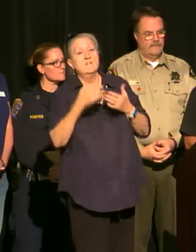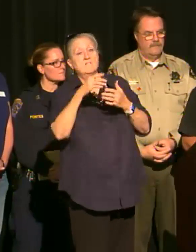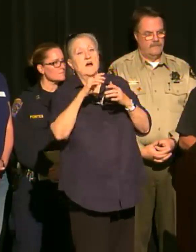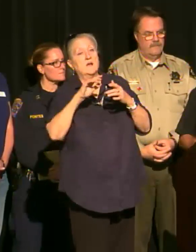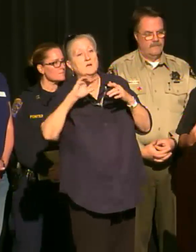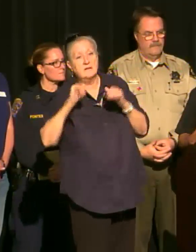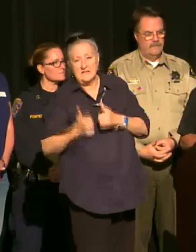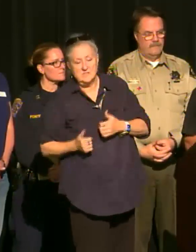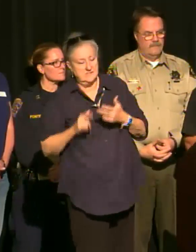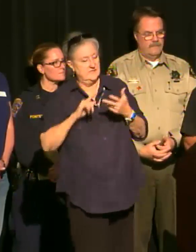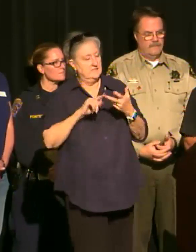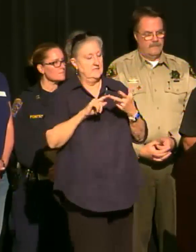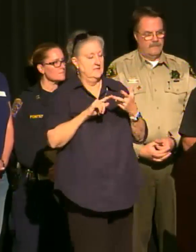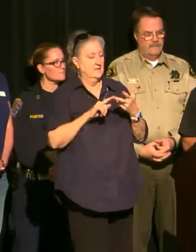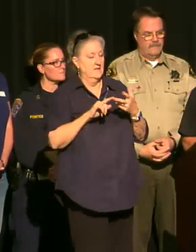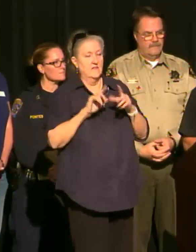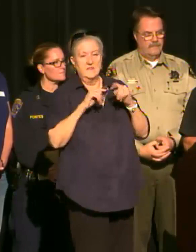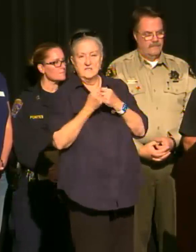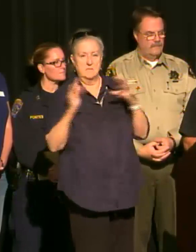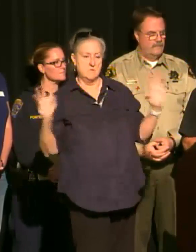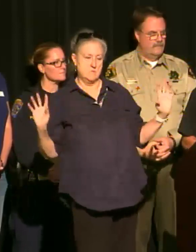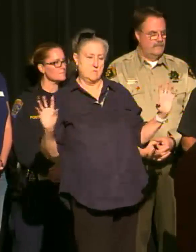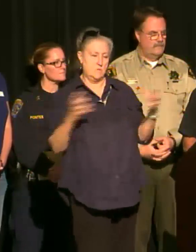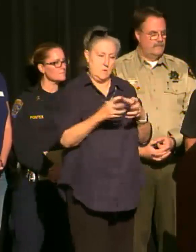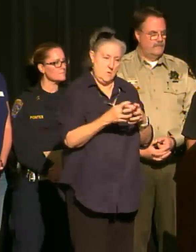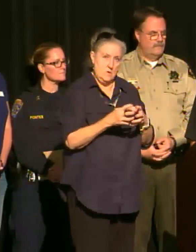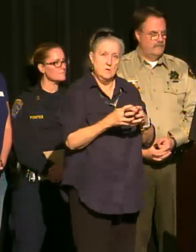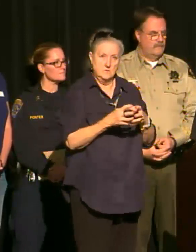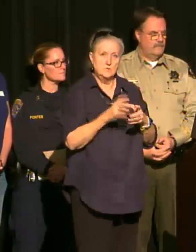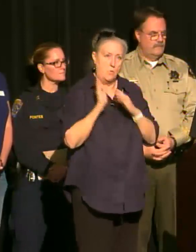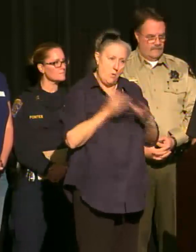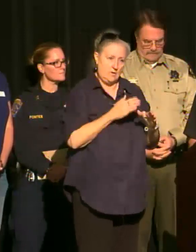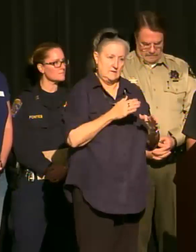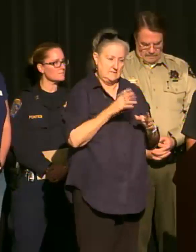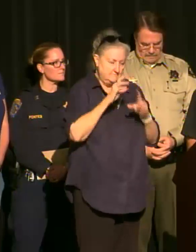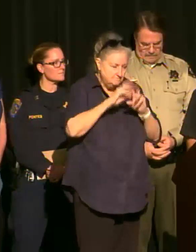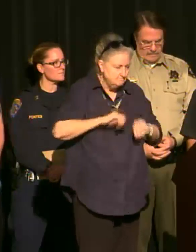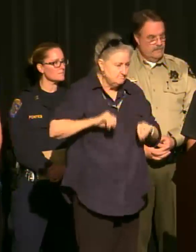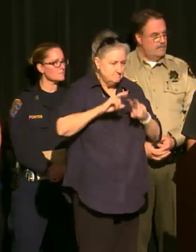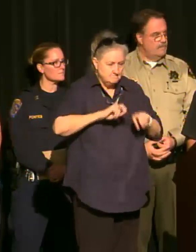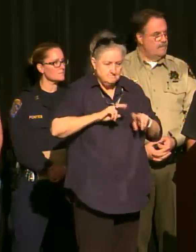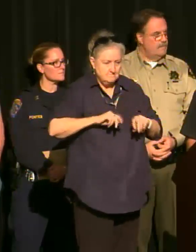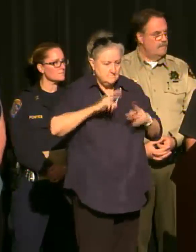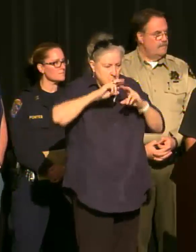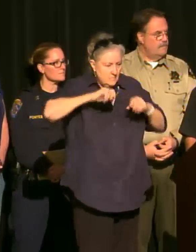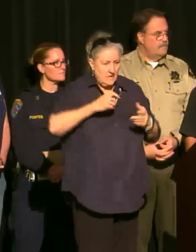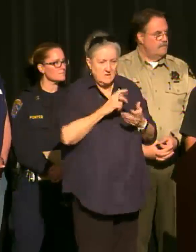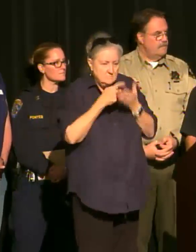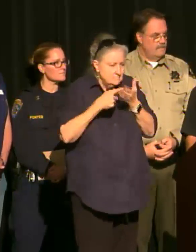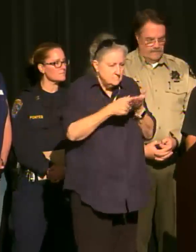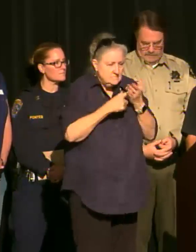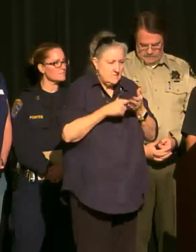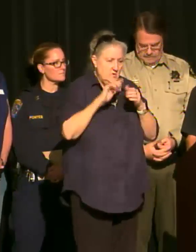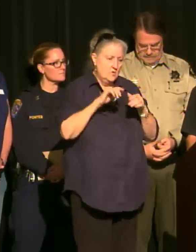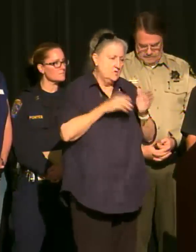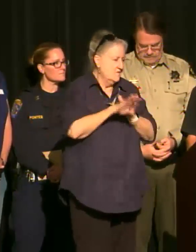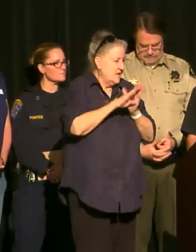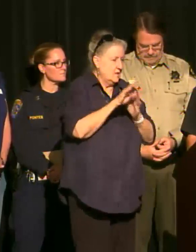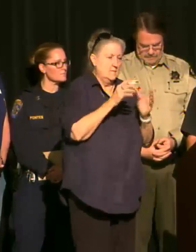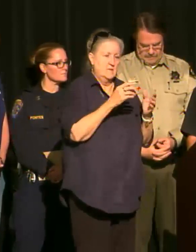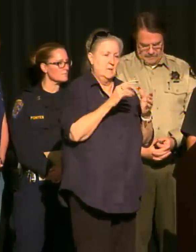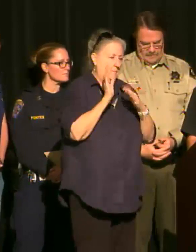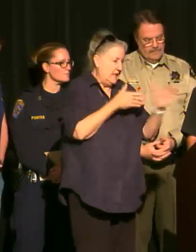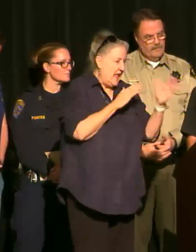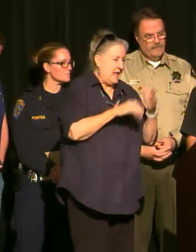here. The team comes together to organize that, to develop the tactical plan that's implemented